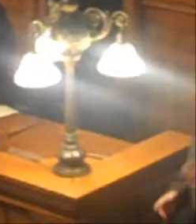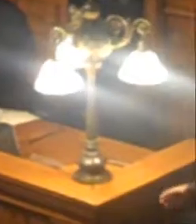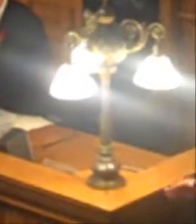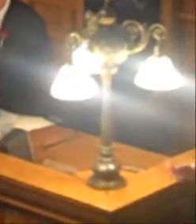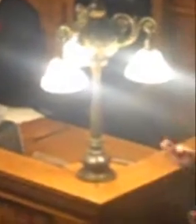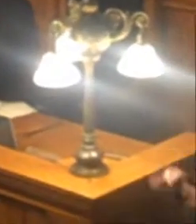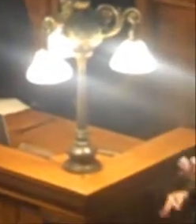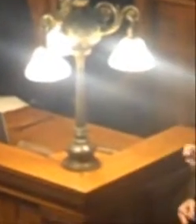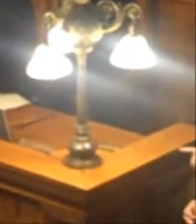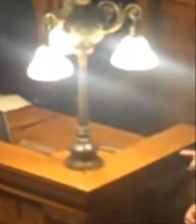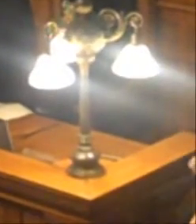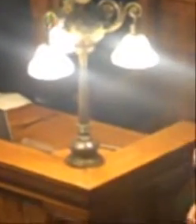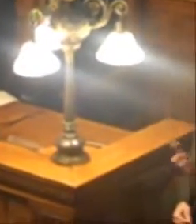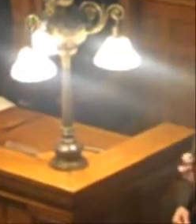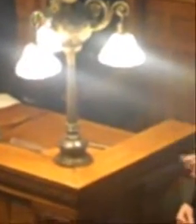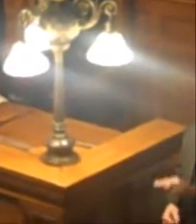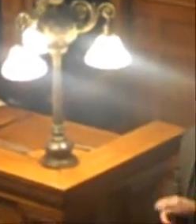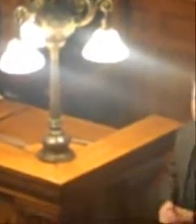Father Elliott,